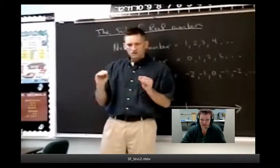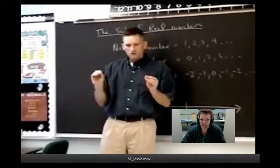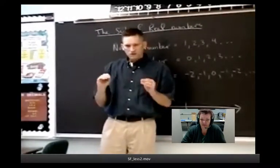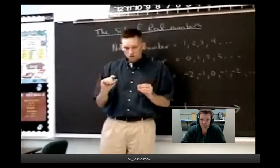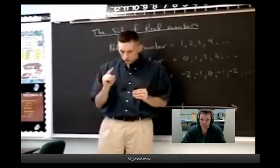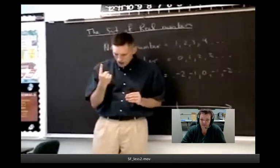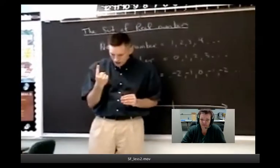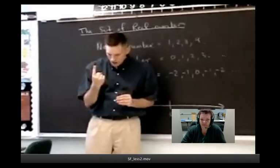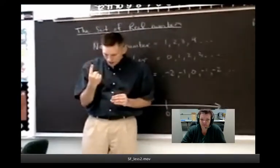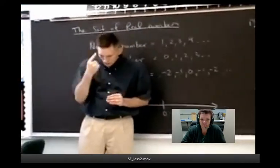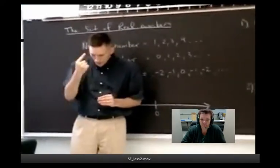have 0.